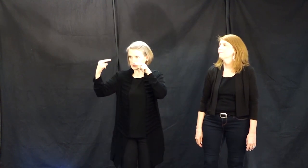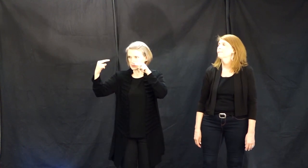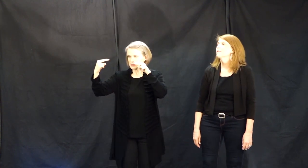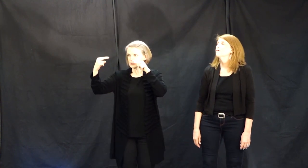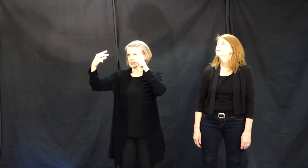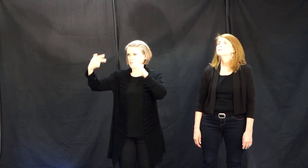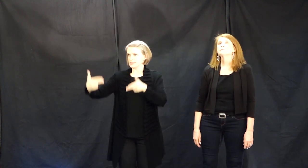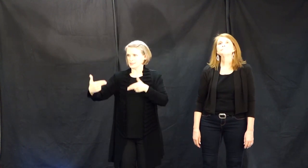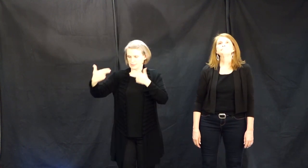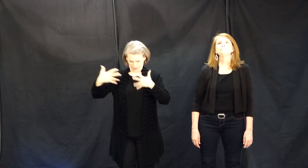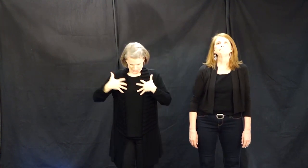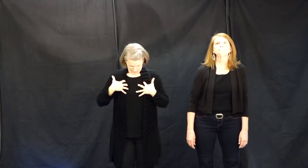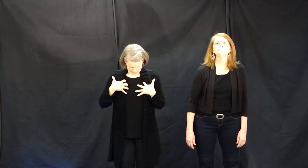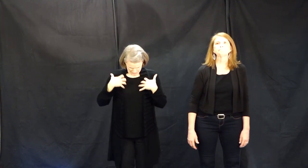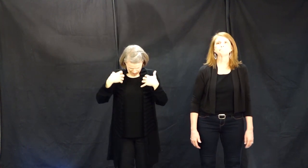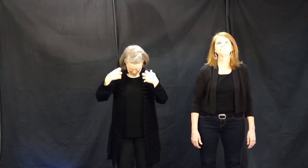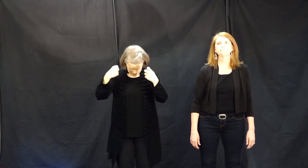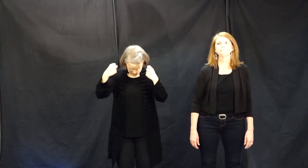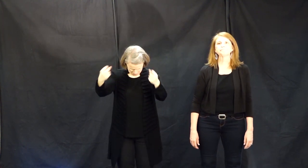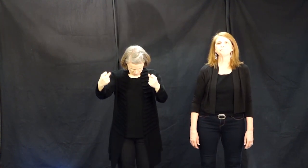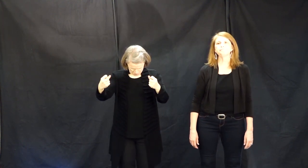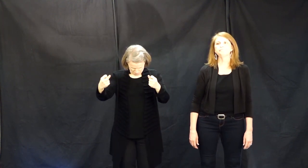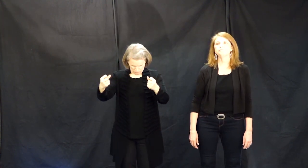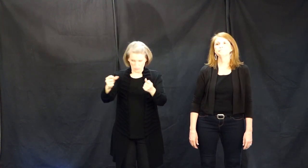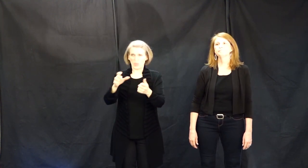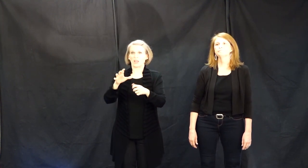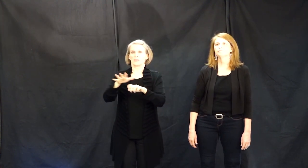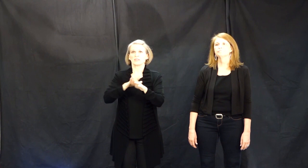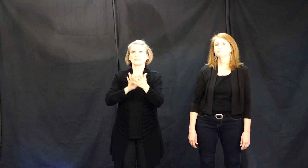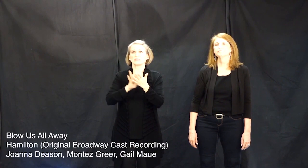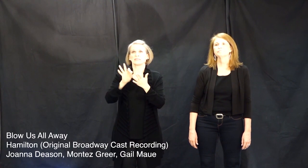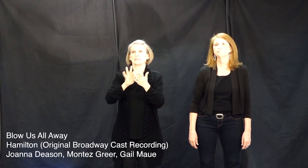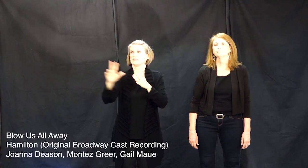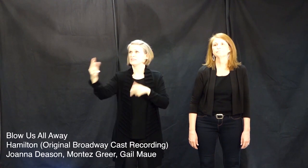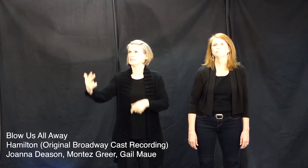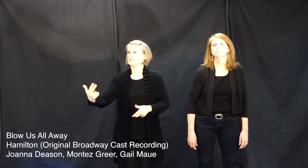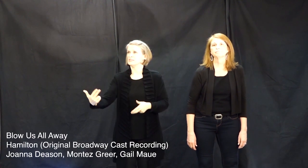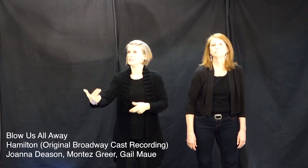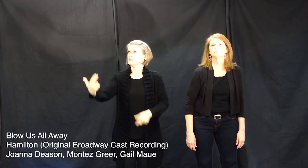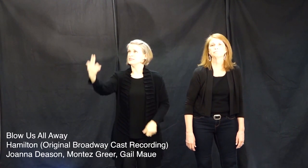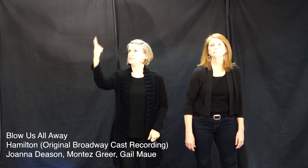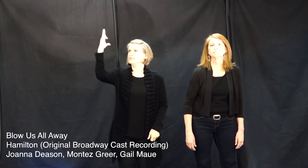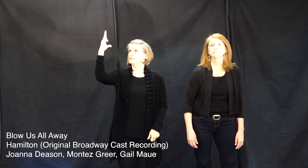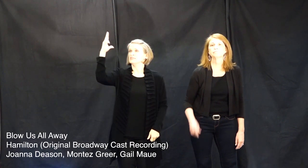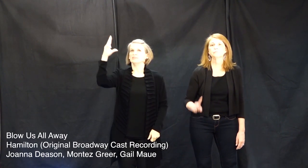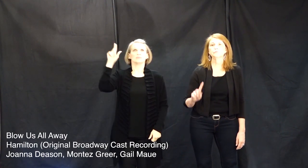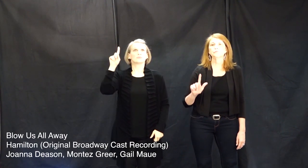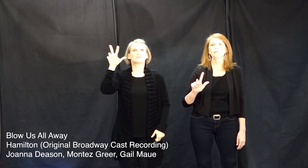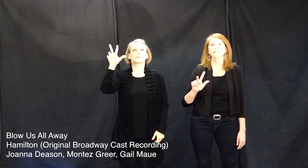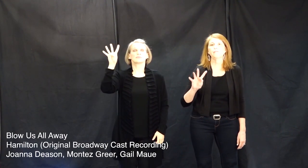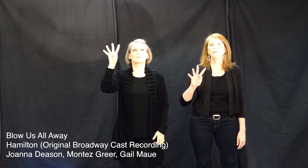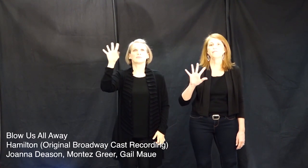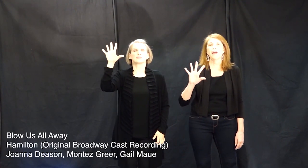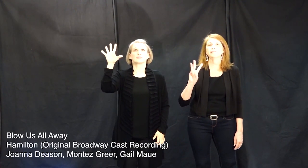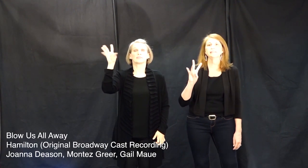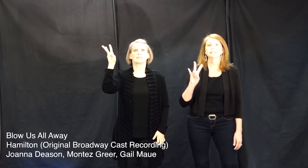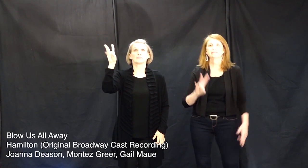Summon all the courage you require, and slowly and clearly aim your gun towards the sky. 1, 2, 3, 4, 5, 6,